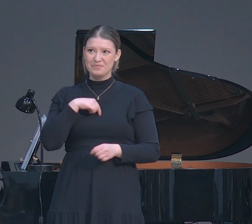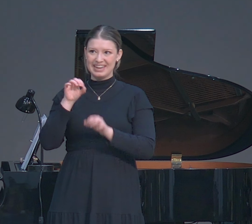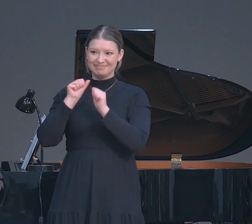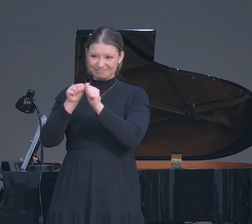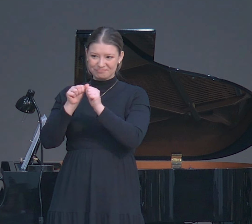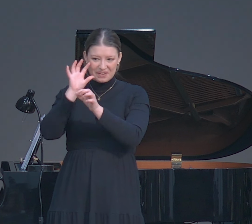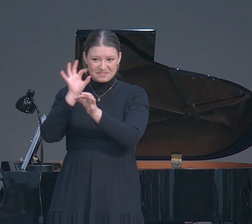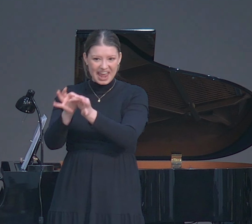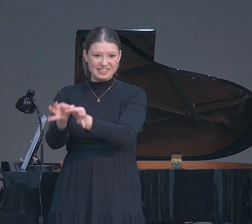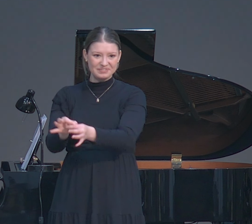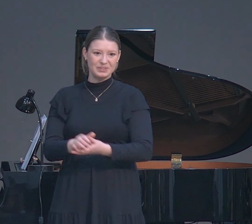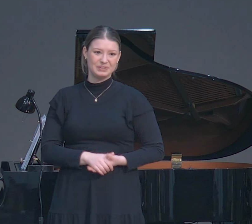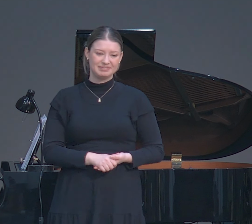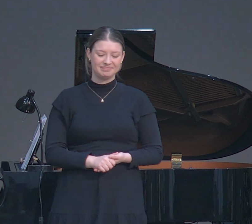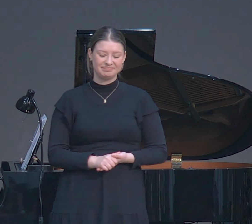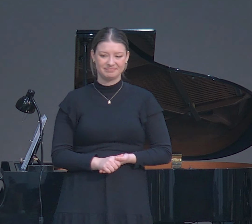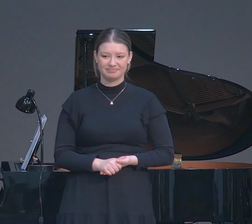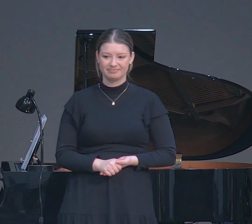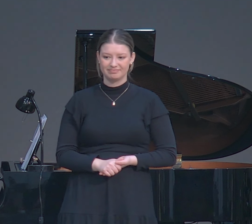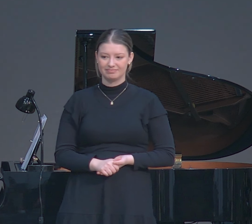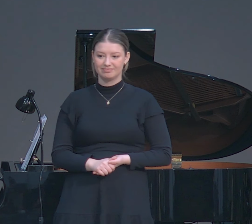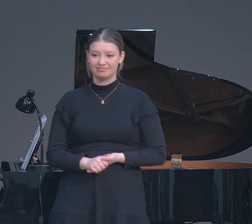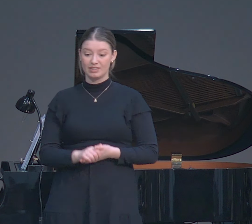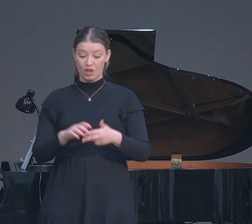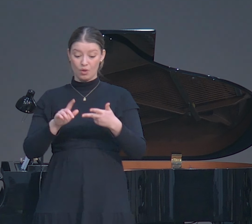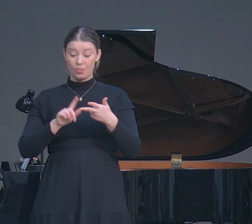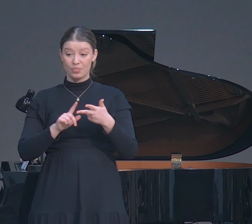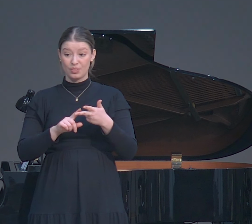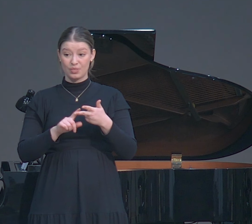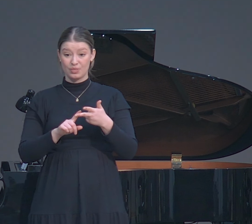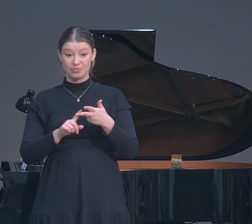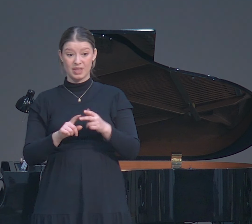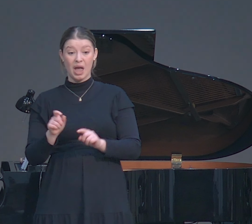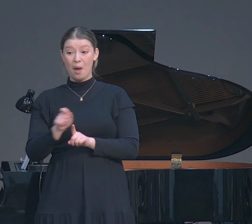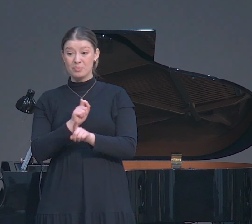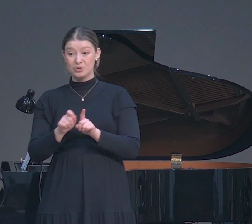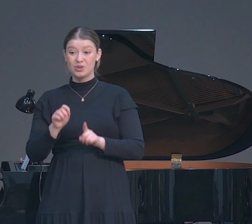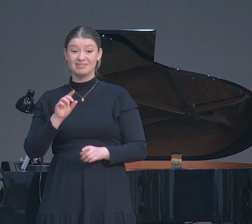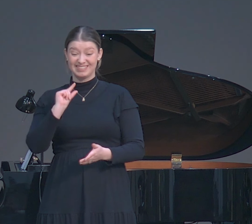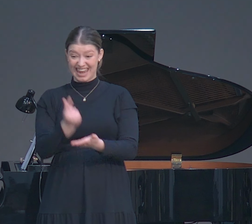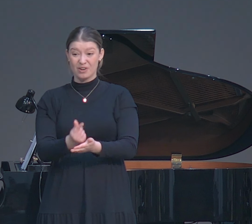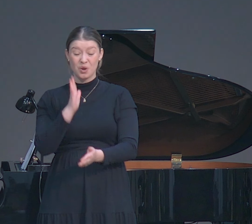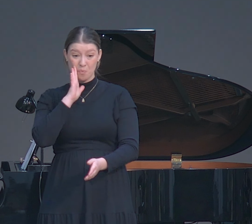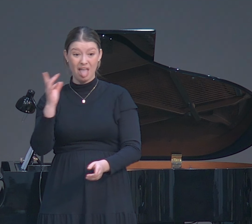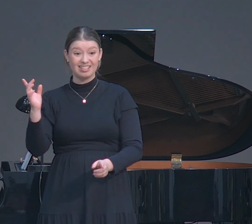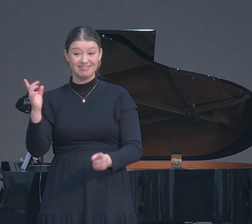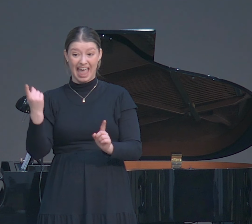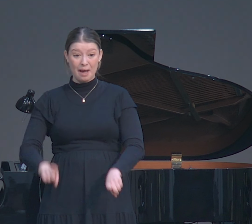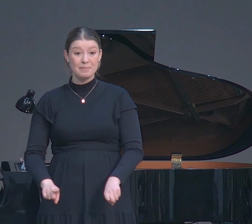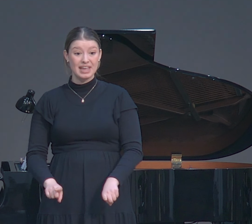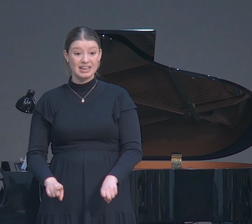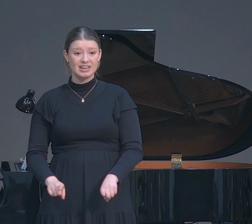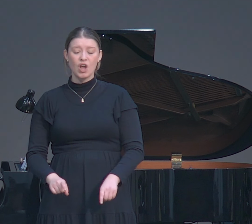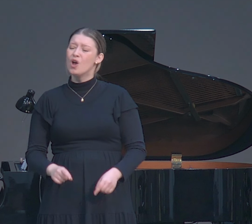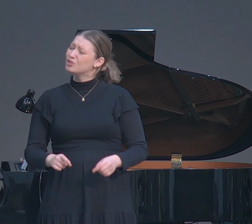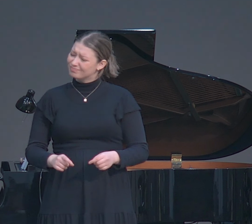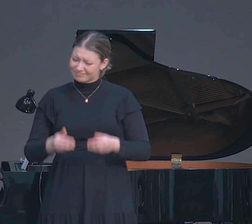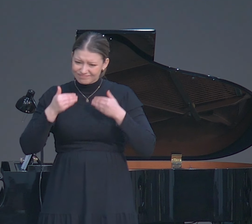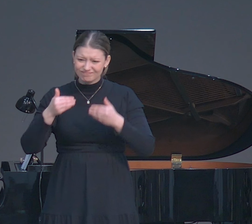three, persecution will come. So be faithful to the mission. Persecution will